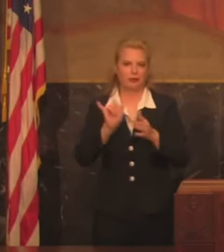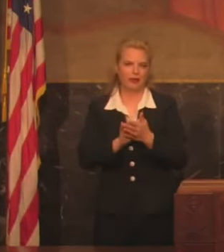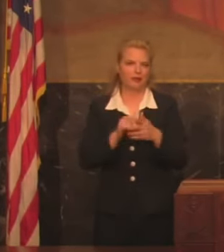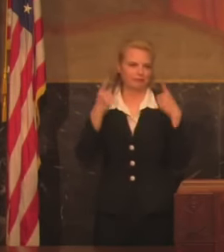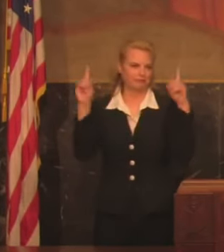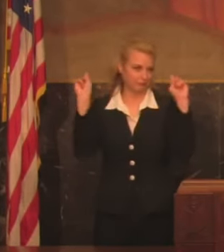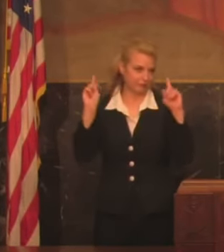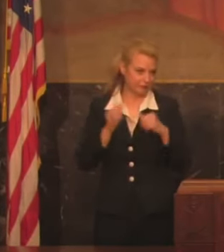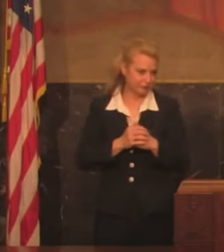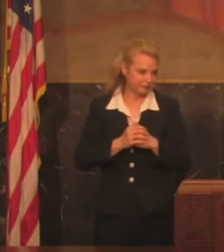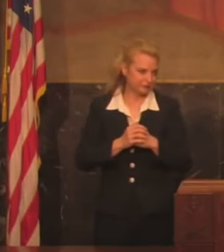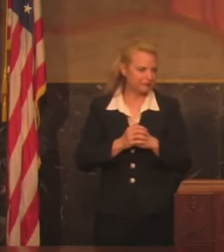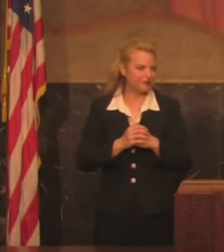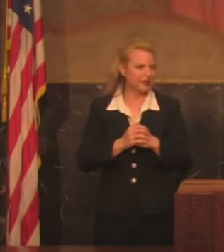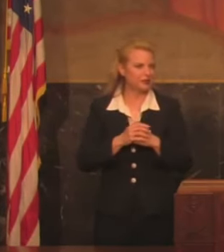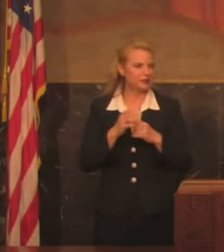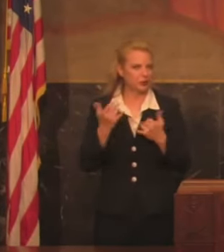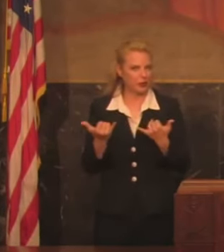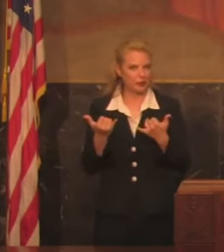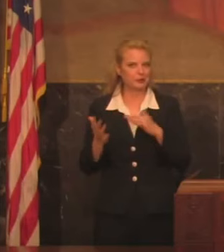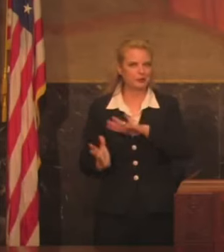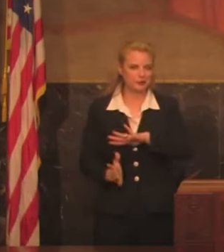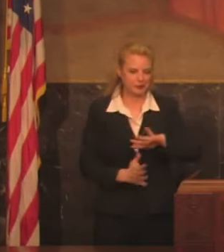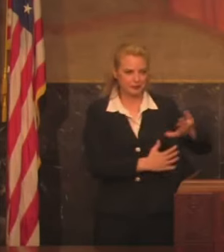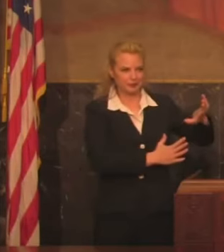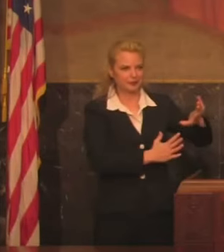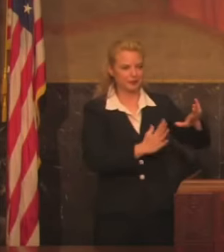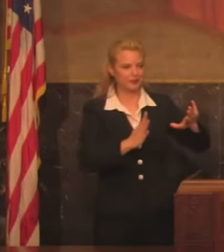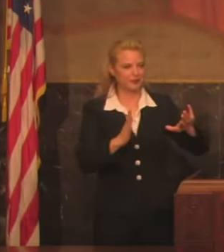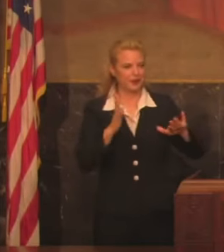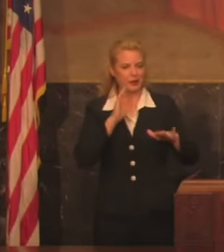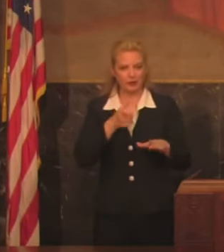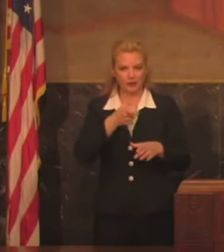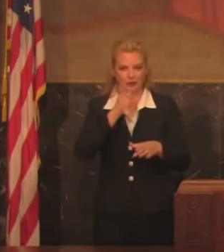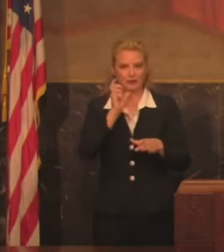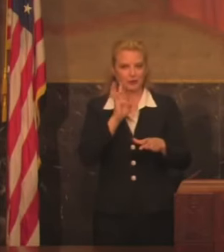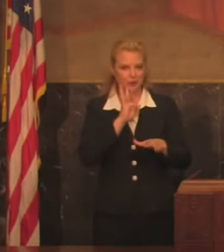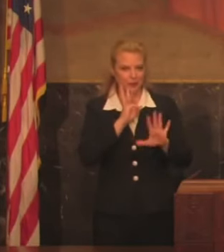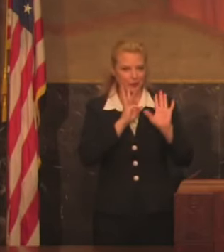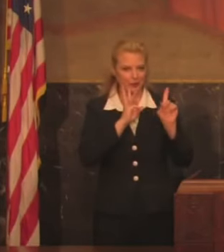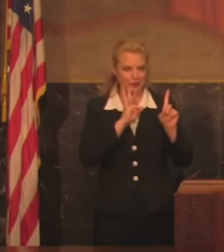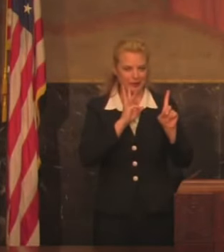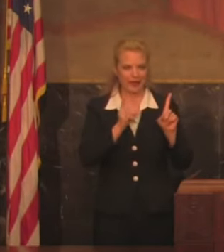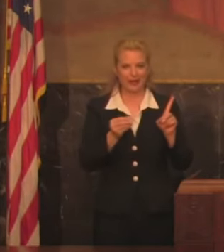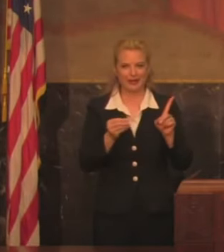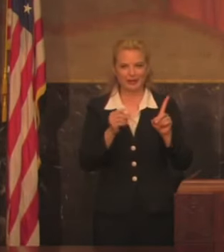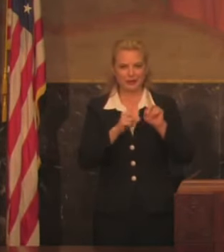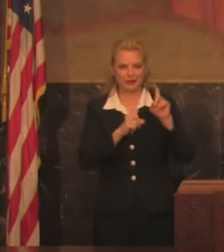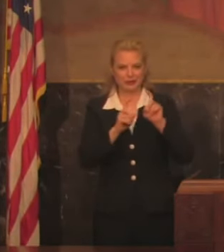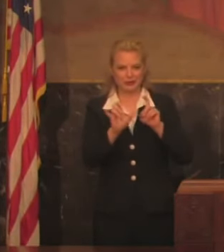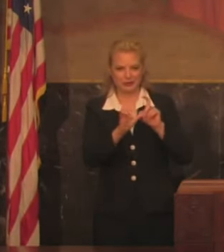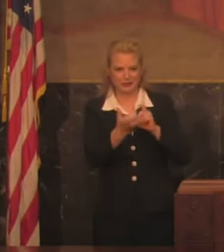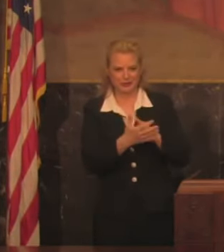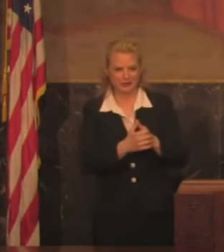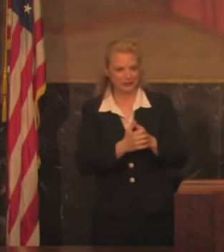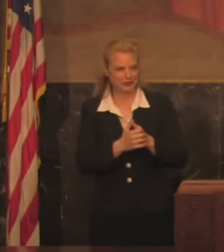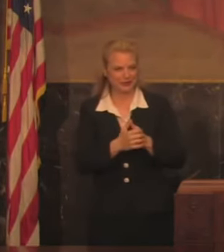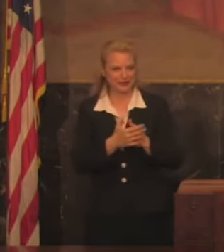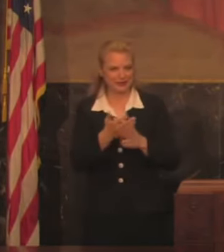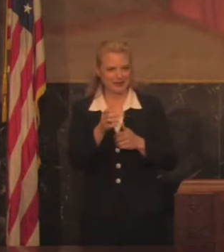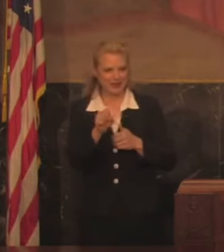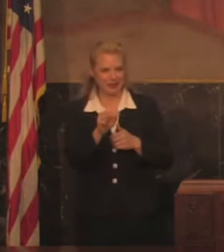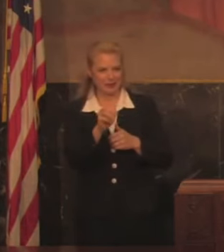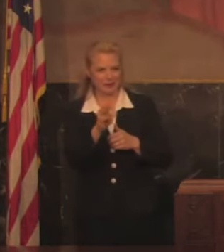that done. So with that, I'm going to take some water and some questions as well. Yes,